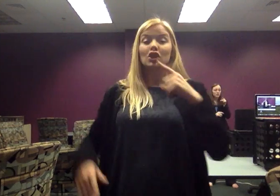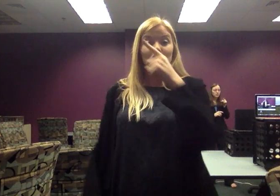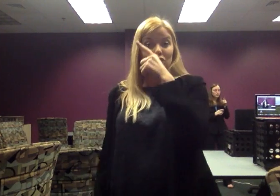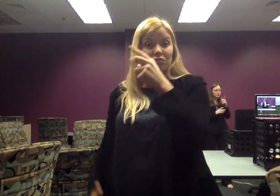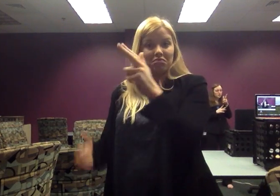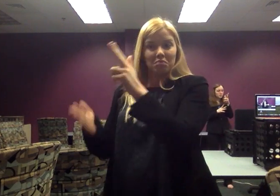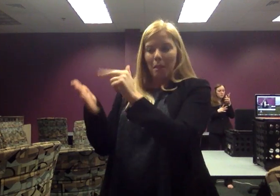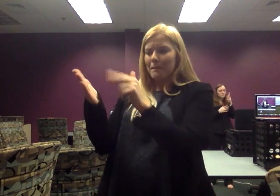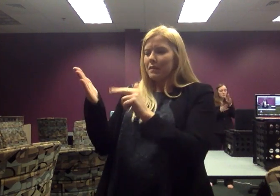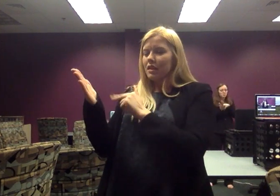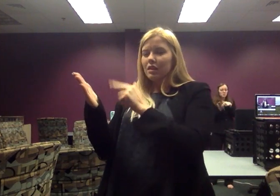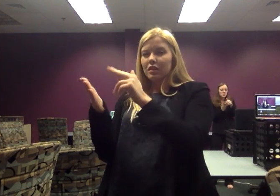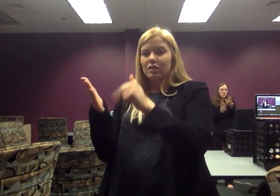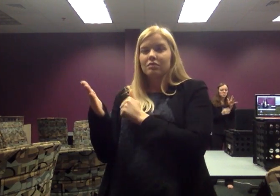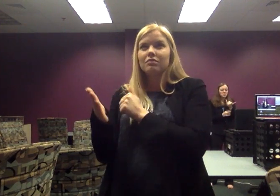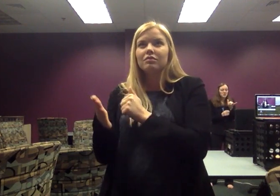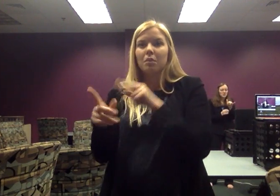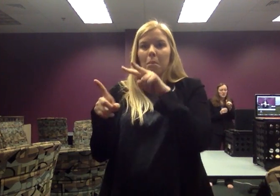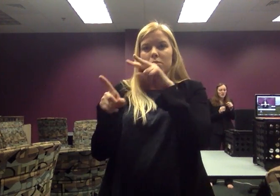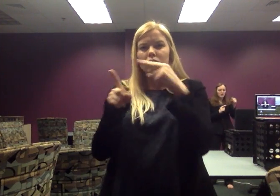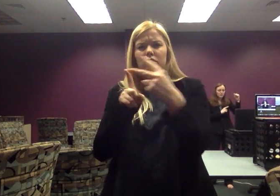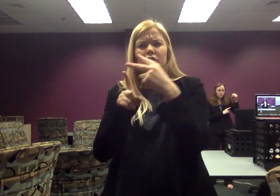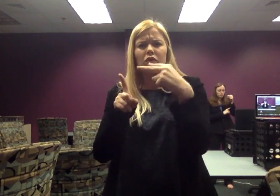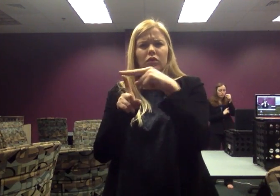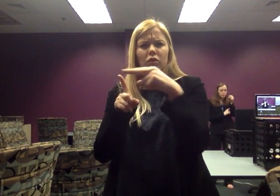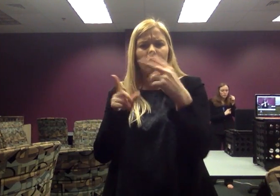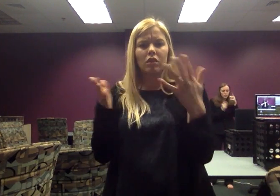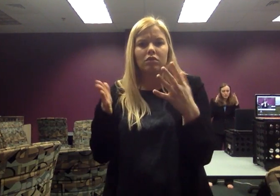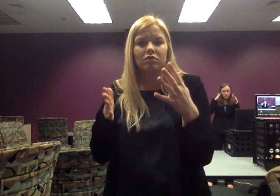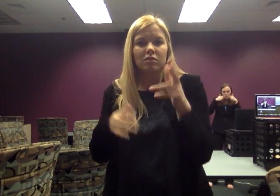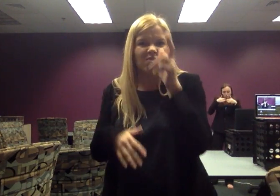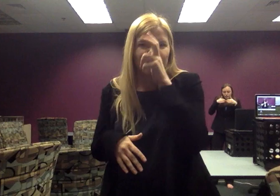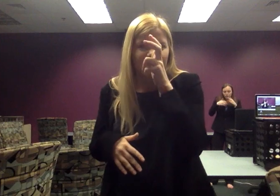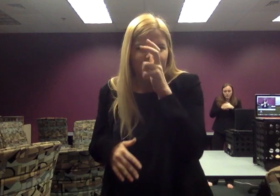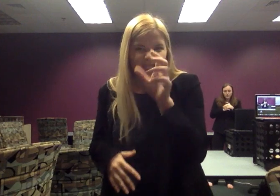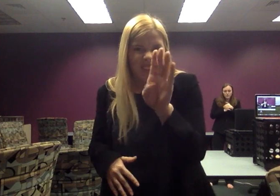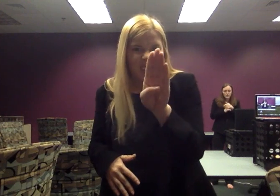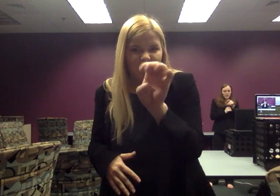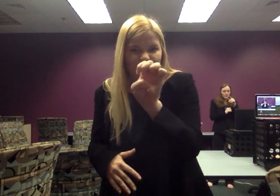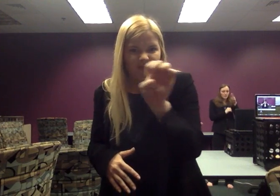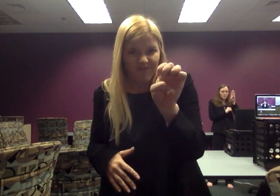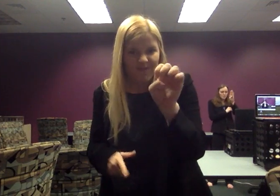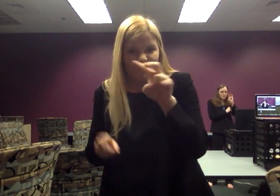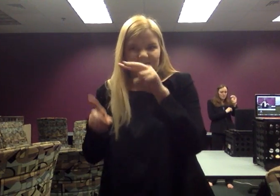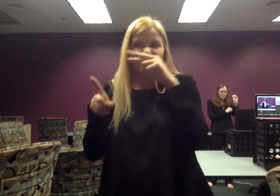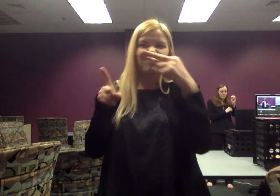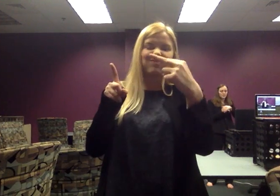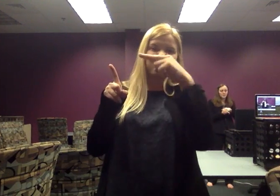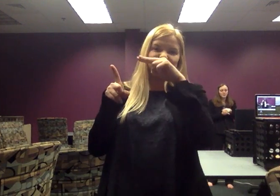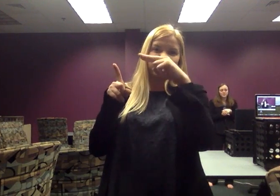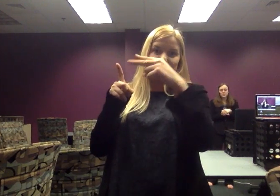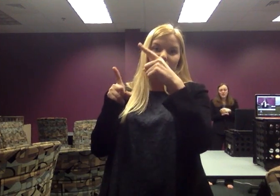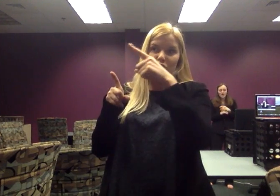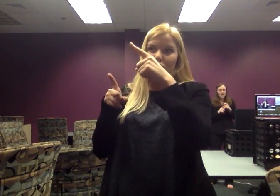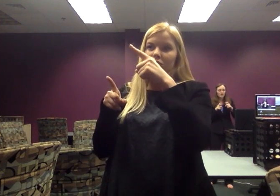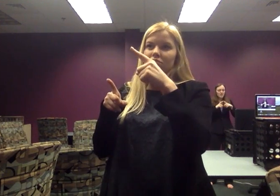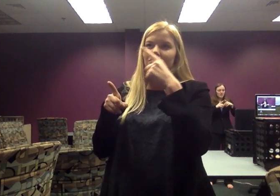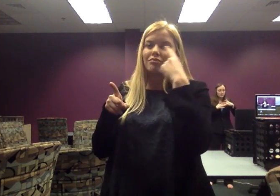the flower and everything to the bee would look giant. And that's what she would do to her flower painting. She would take